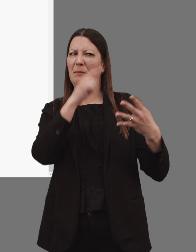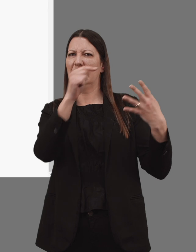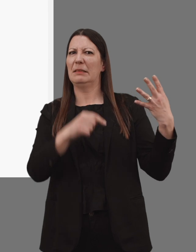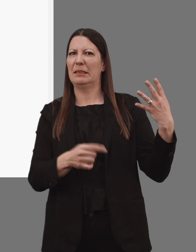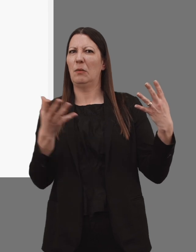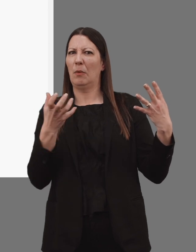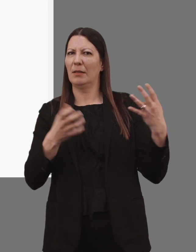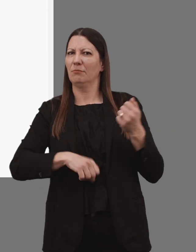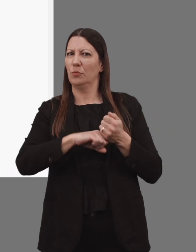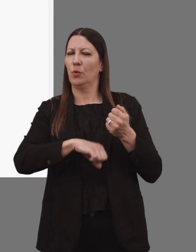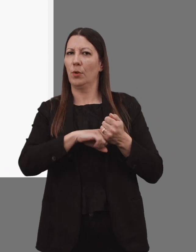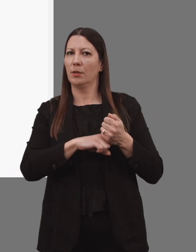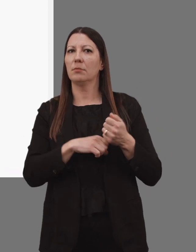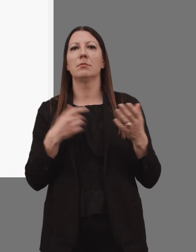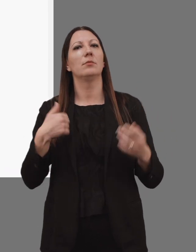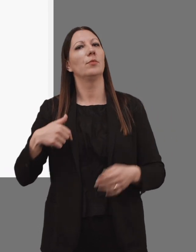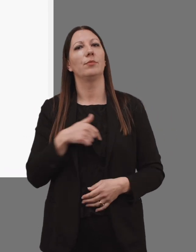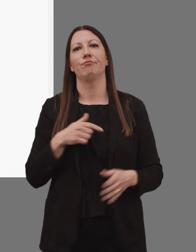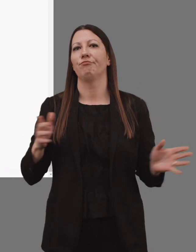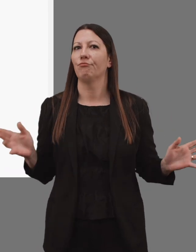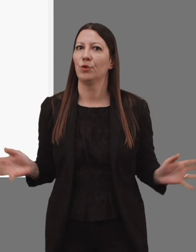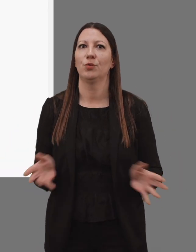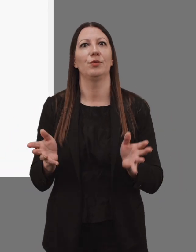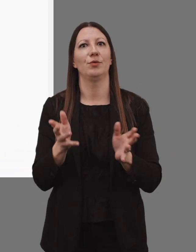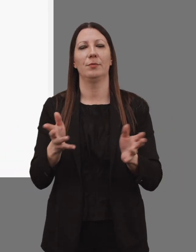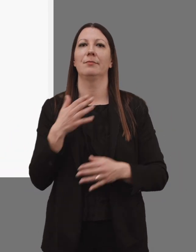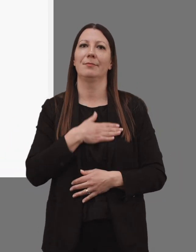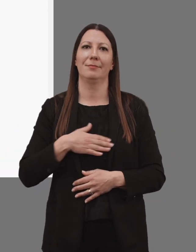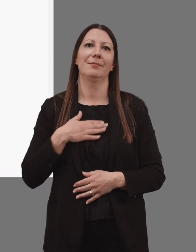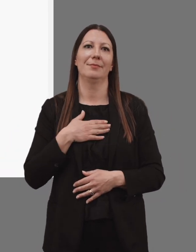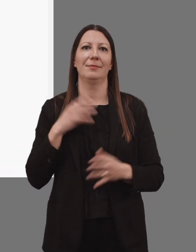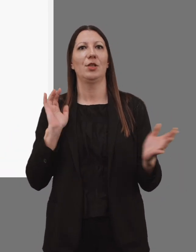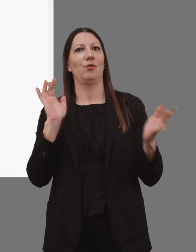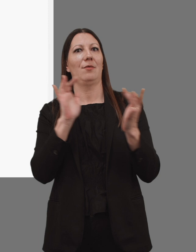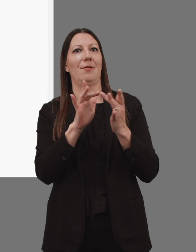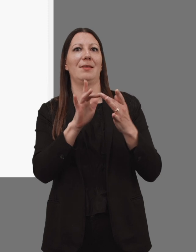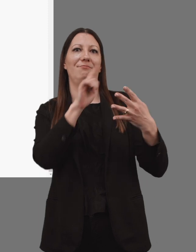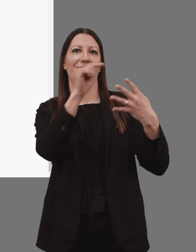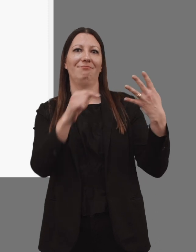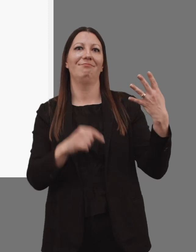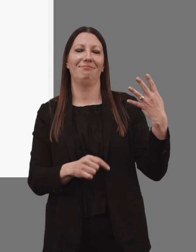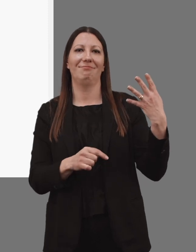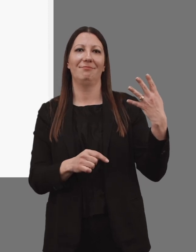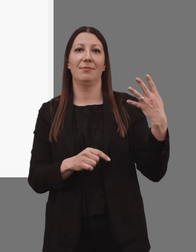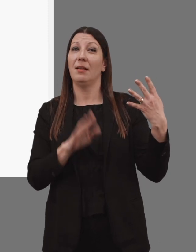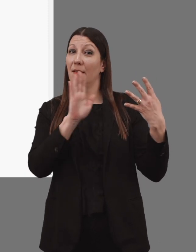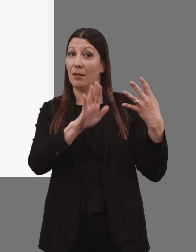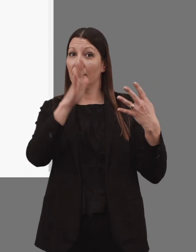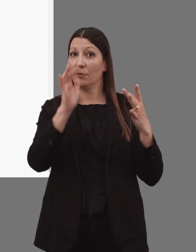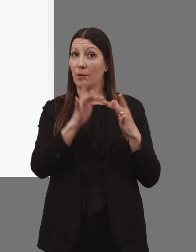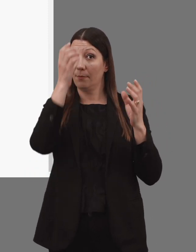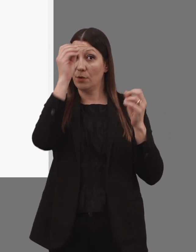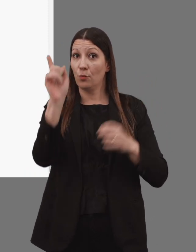some assistance from one of these departments, you are absolutely encouraged to get a hold of them, and you can find